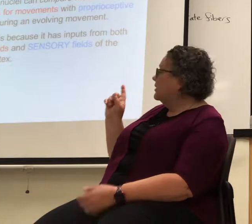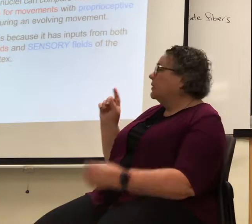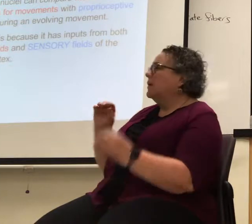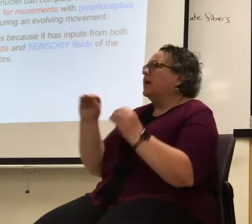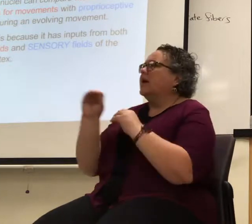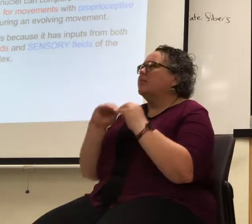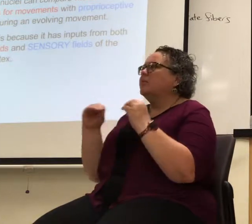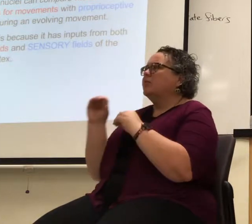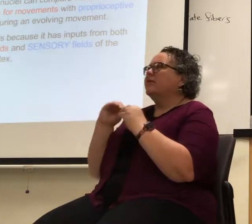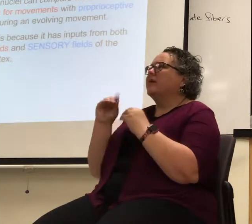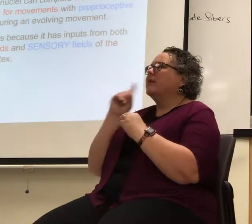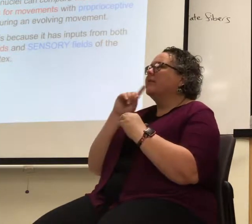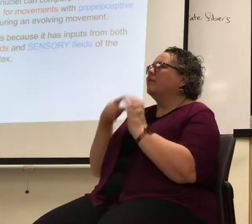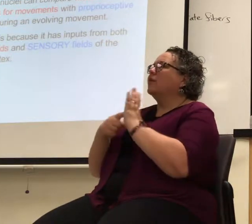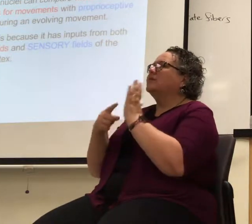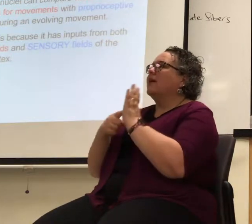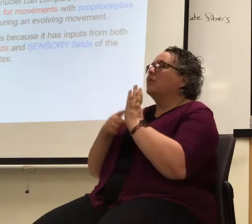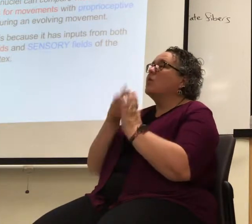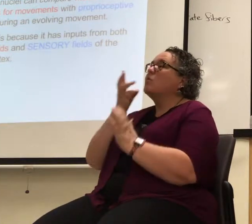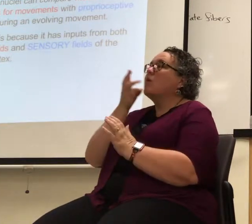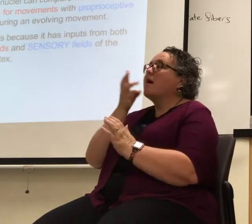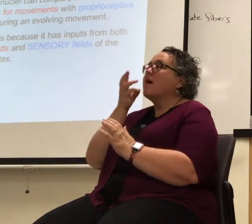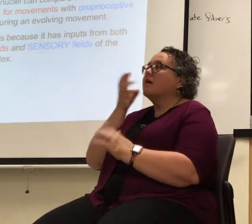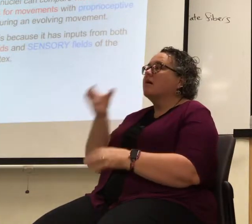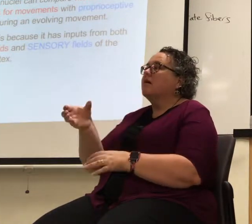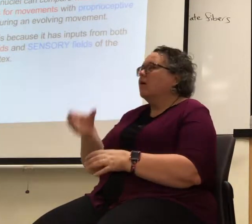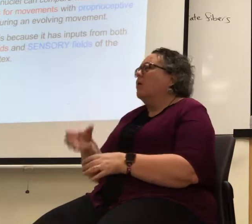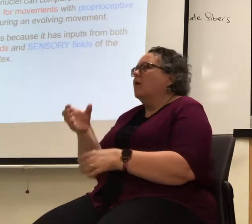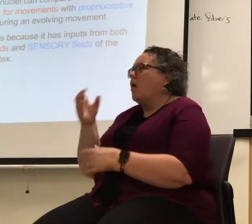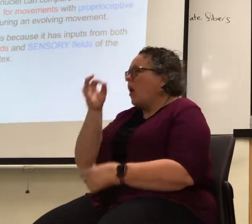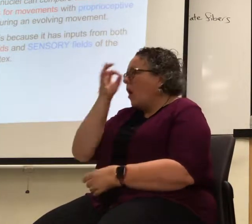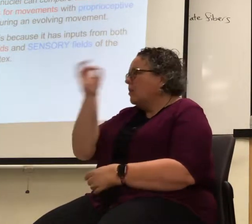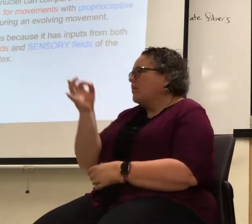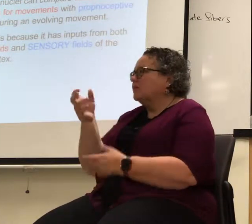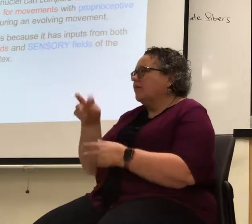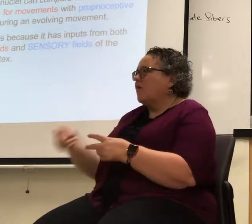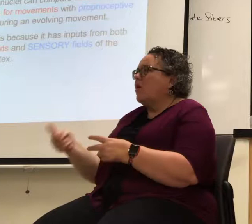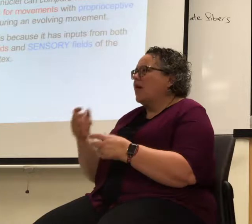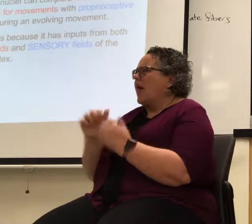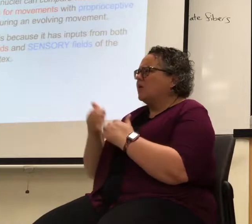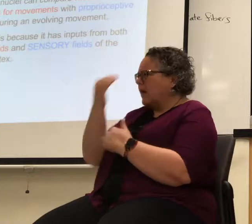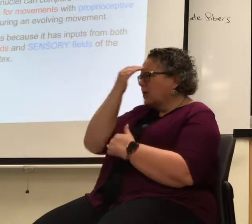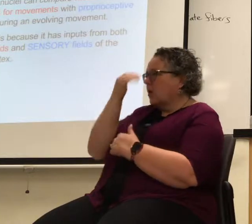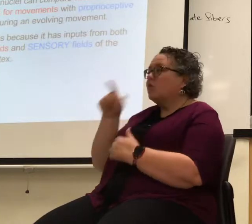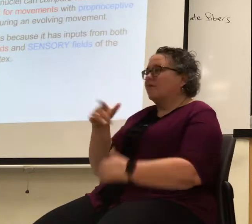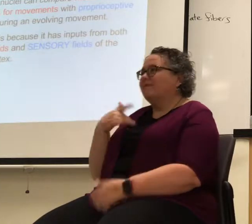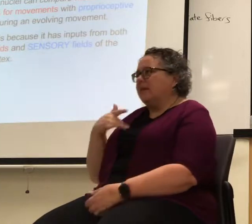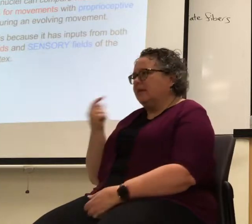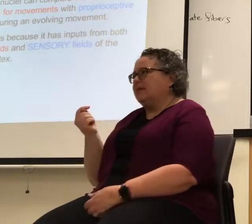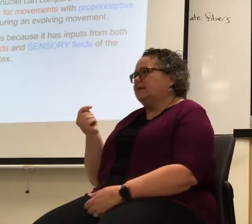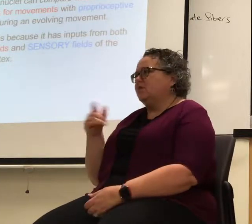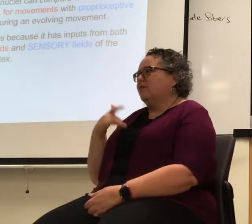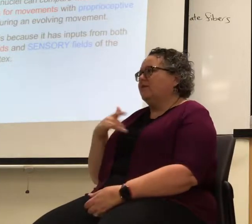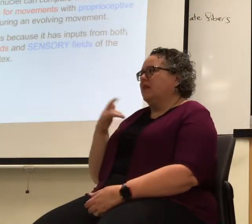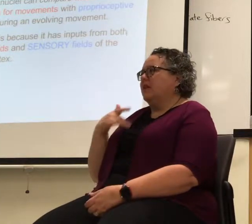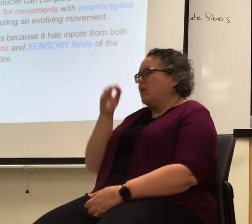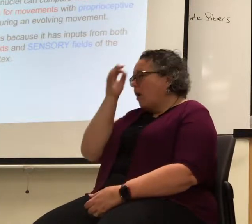of grabbing a wine glass and it almost slips out of my hand. How do I know it slips out of my hand? You can feel that, right?